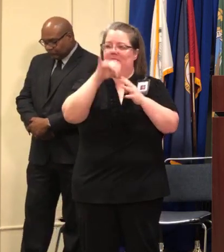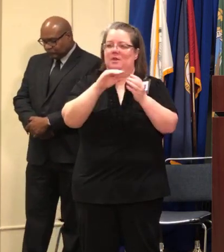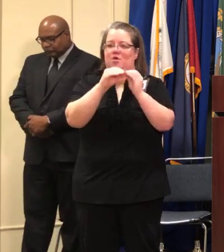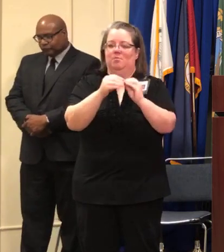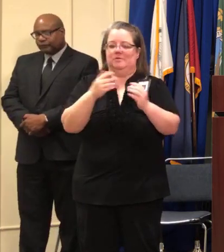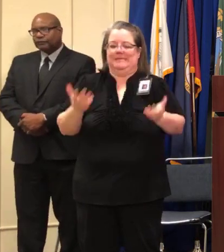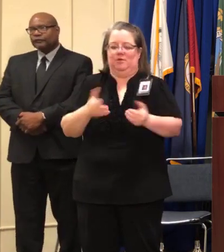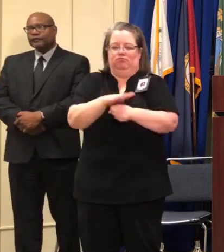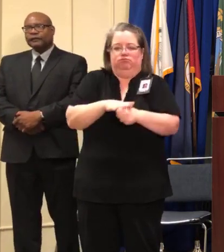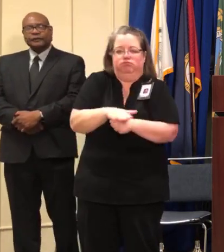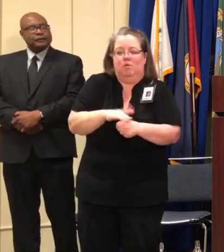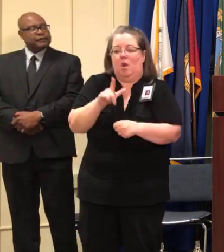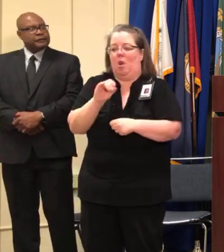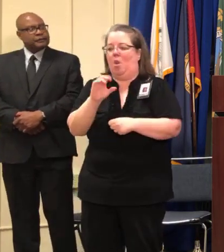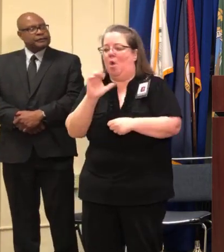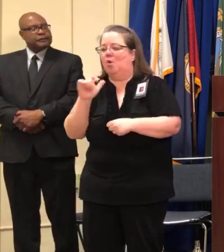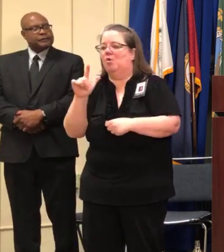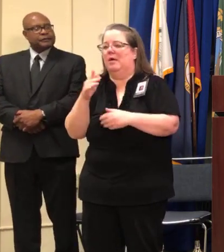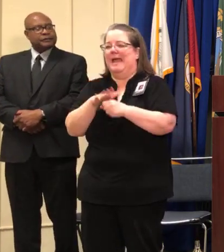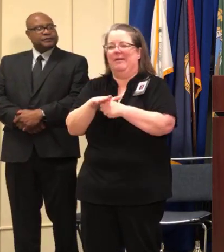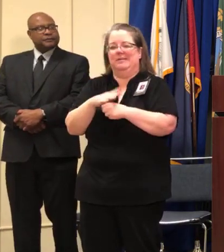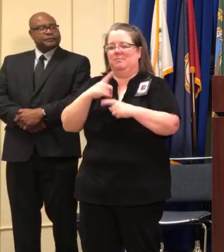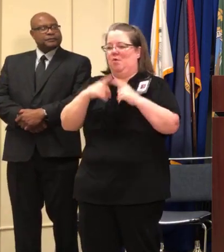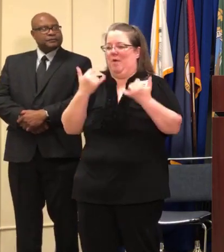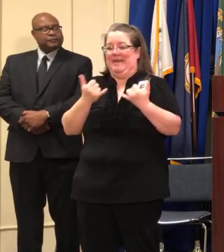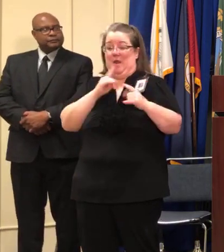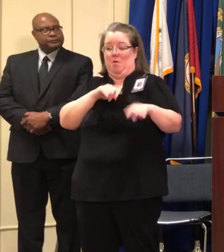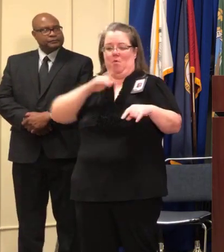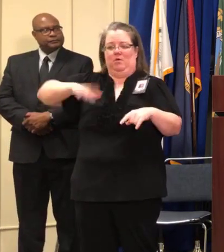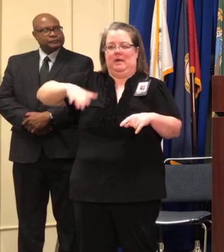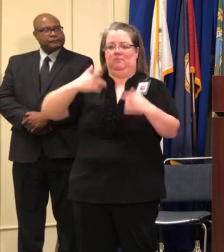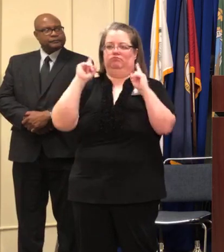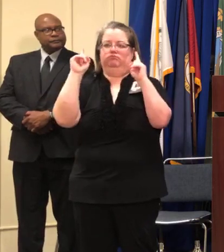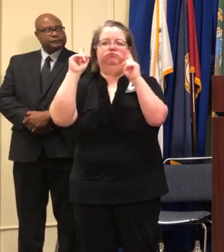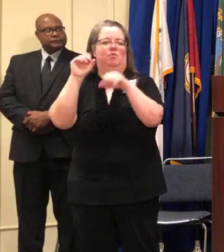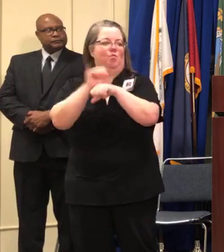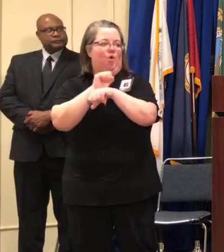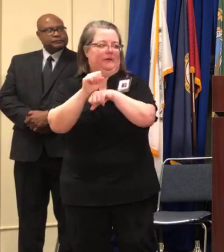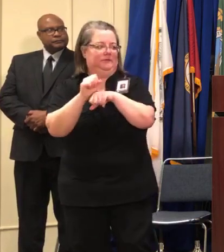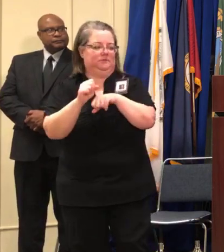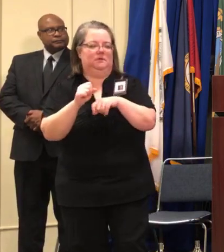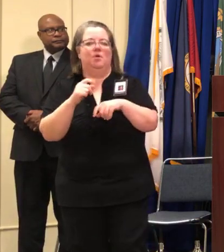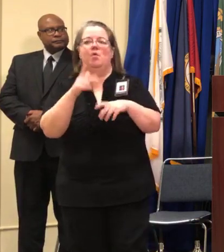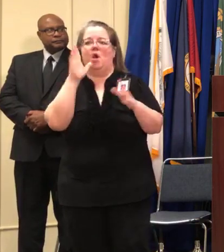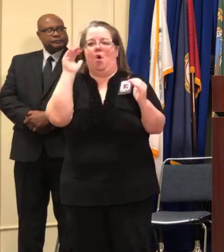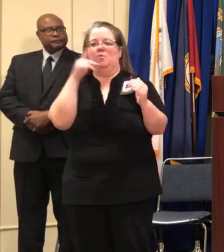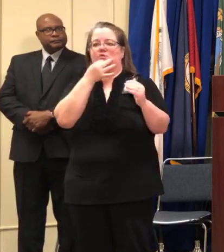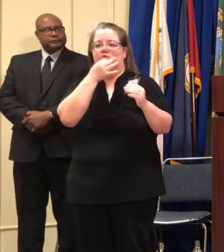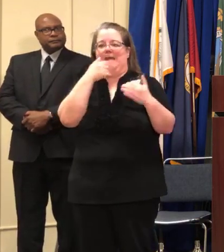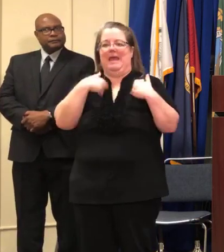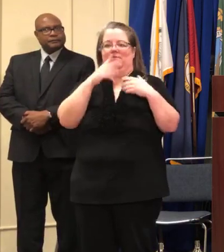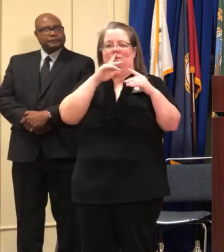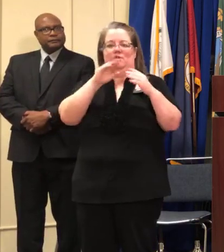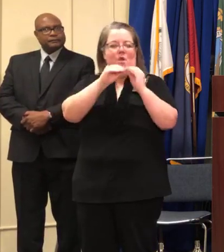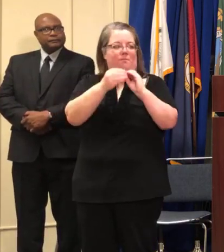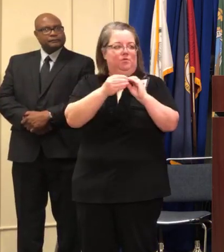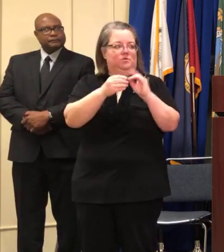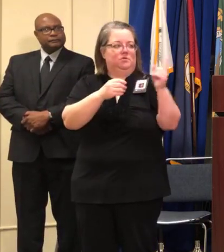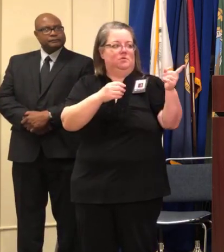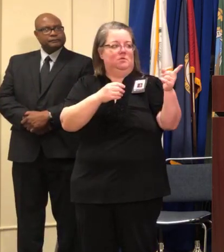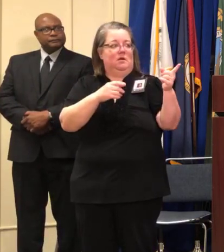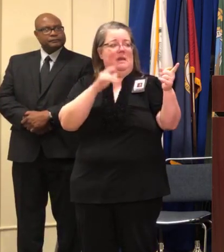local levels. Unfortunately, that report just isn't quite working right yet, but we hope to have those numbers shortly. Is that And total is that a tests?